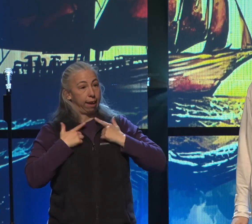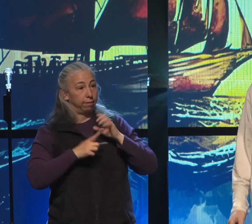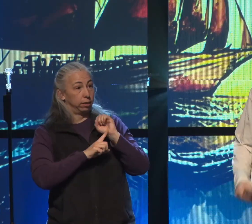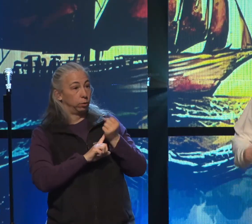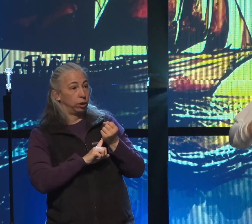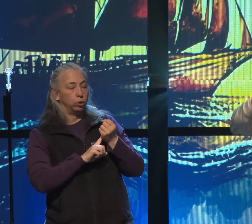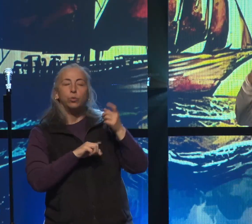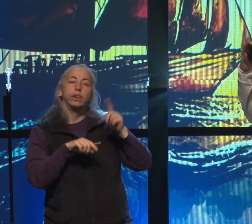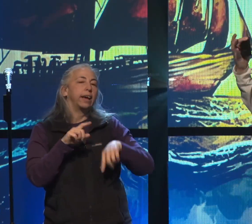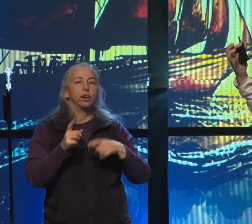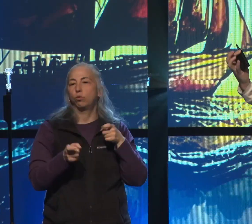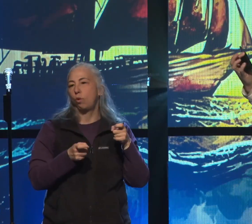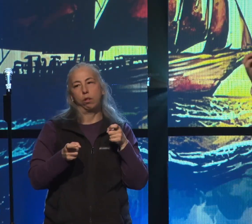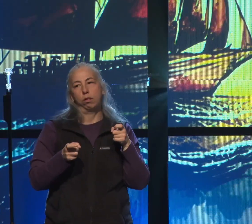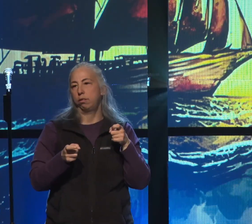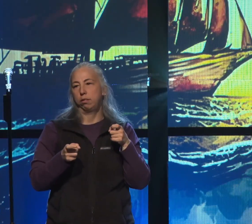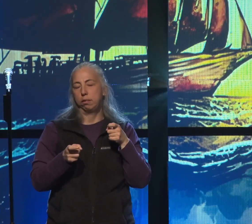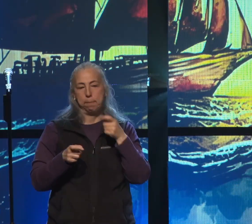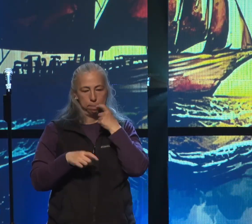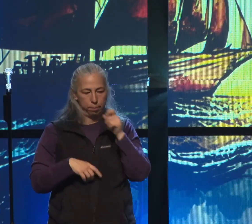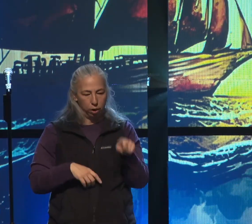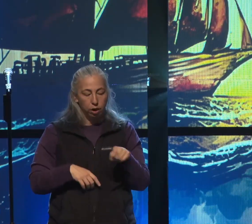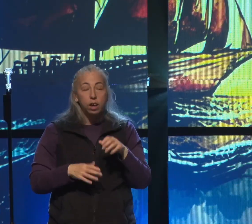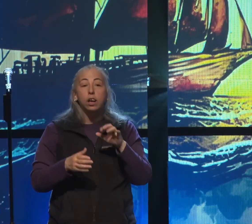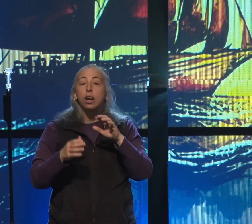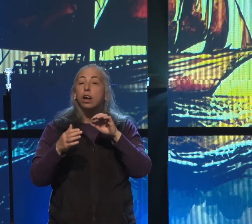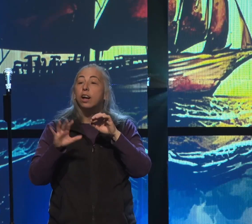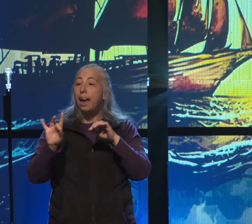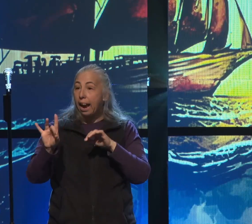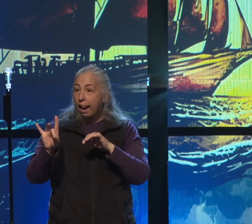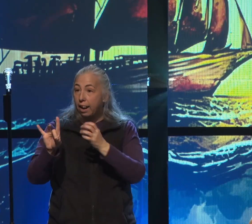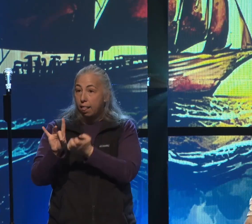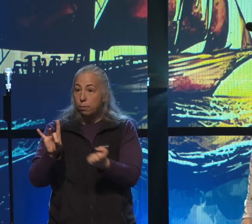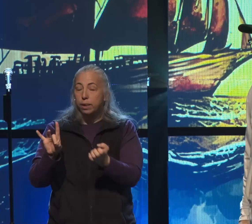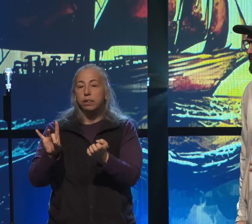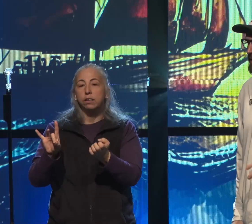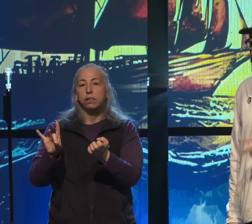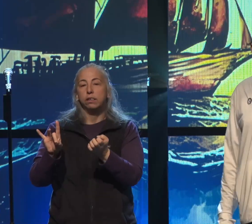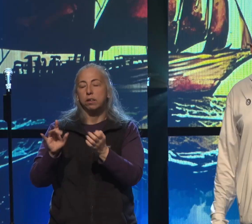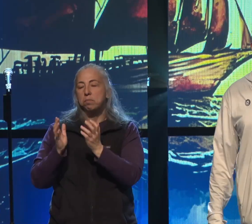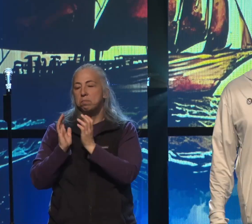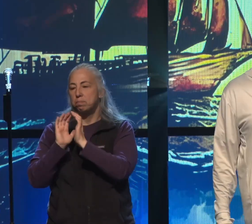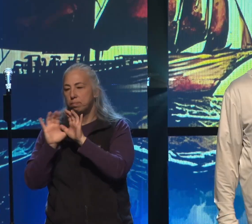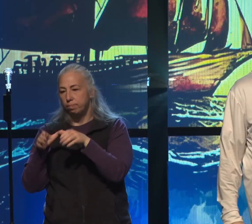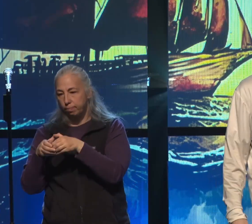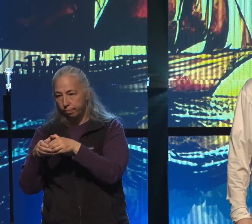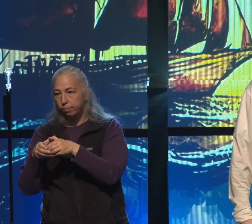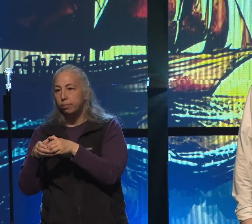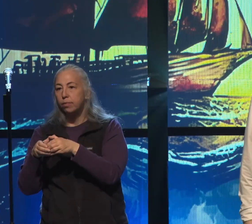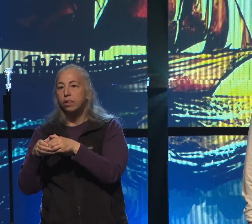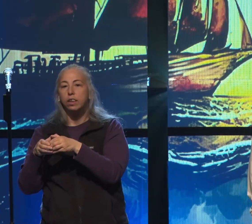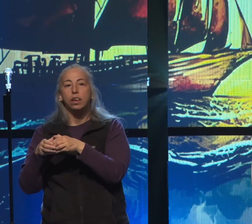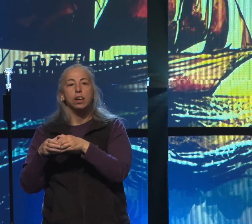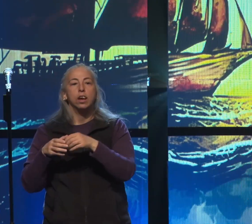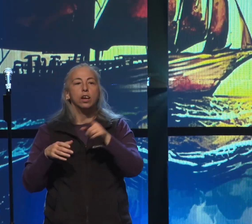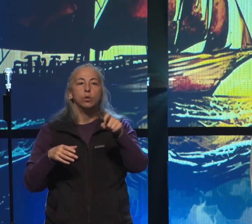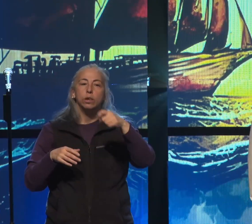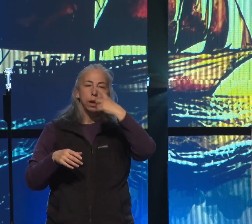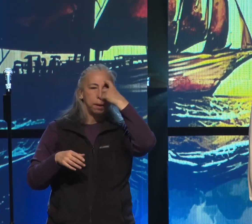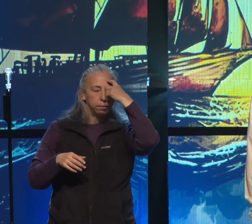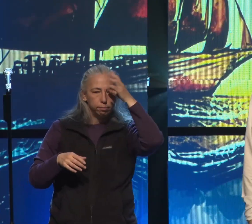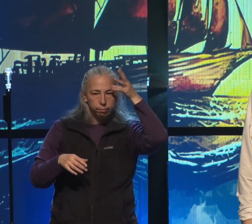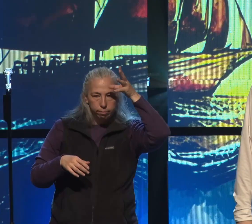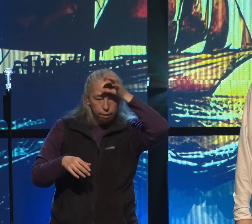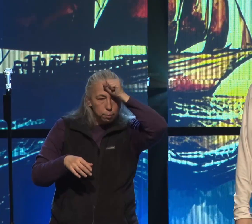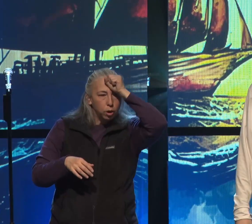control. Okay, so those are kind of the big 8 ways in which we're going to lean into this sailboat metaphor that I need you to memorize, commit to heart,